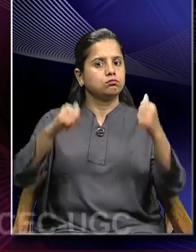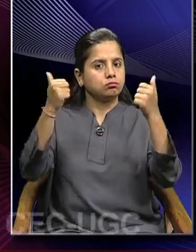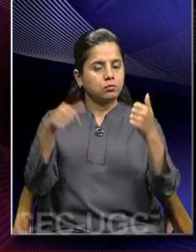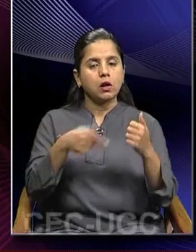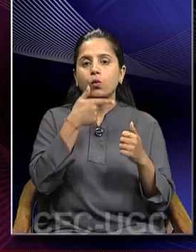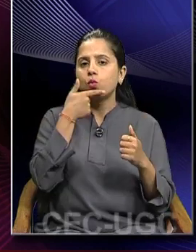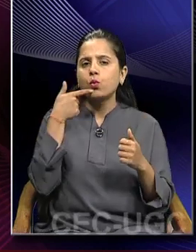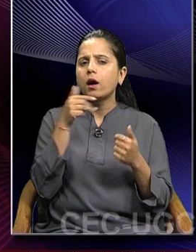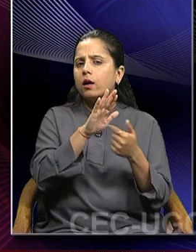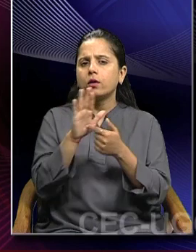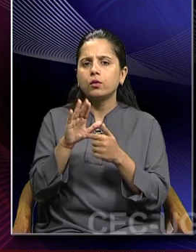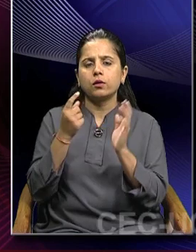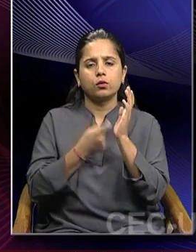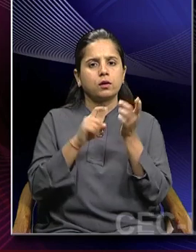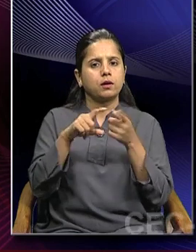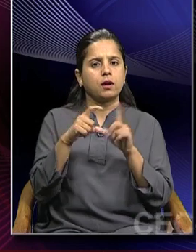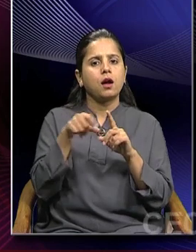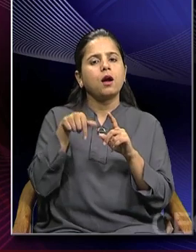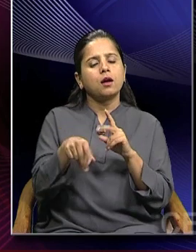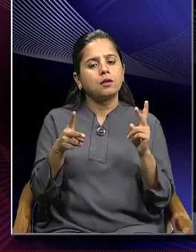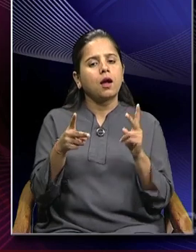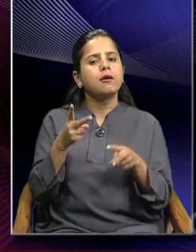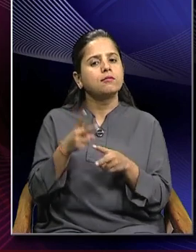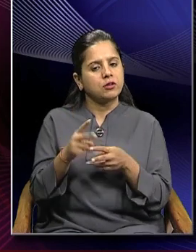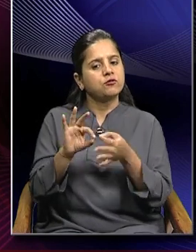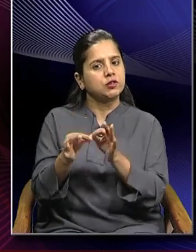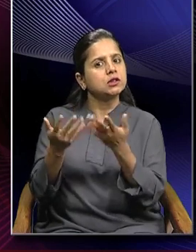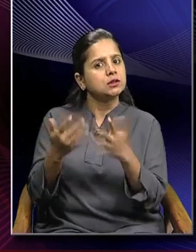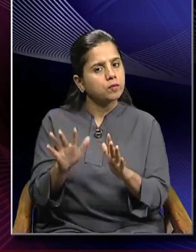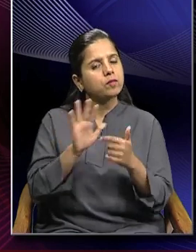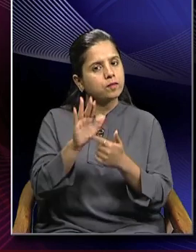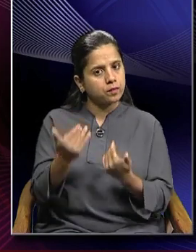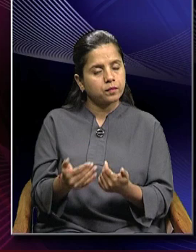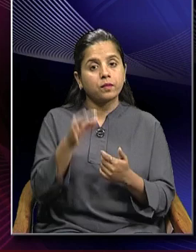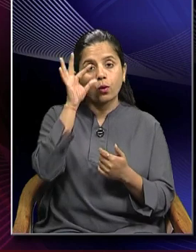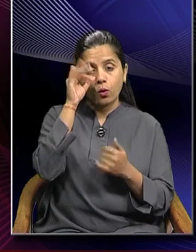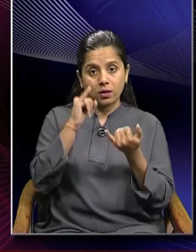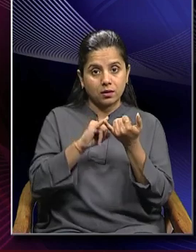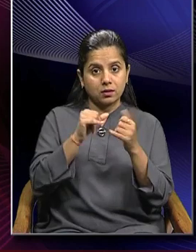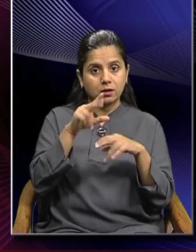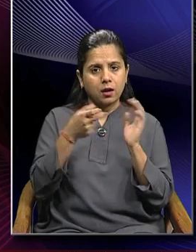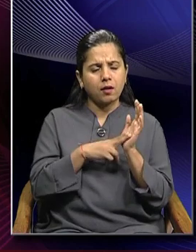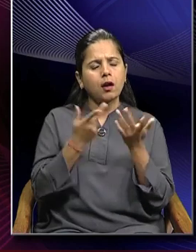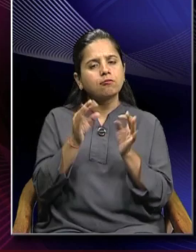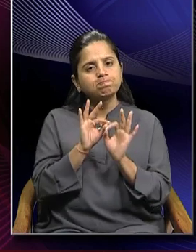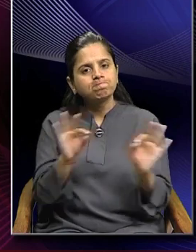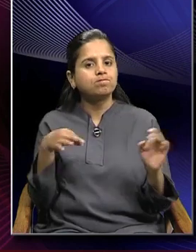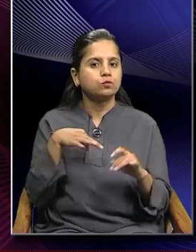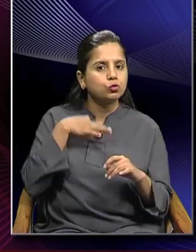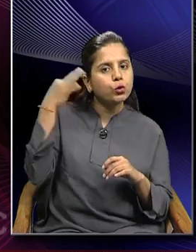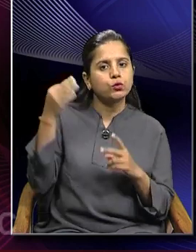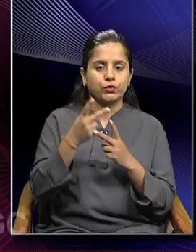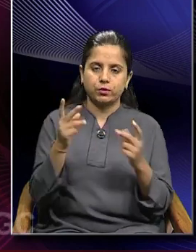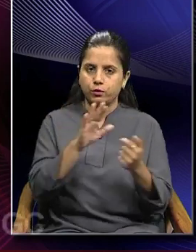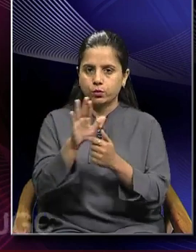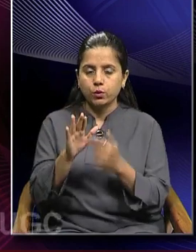is basically indicative of subtle aspect, and saffron is indicative of very subtle or the spiritual dimension. So